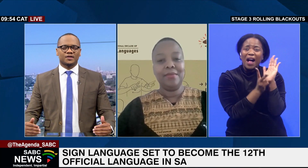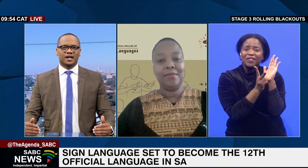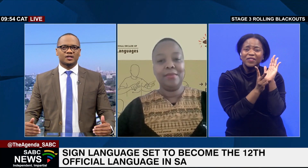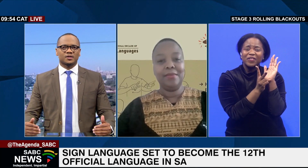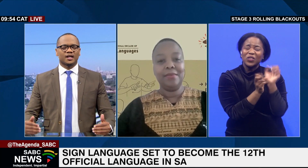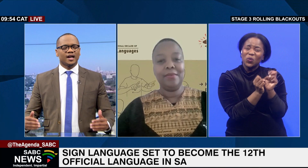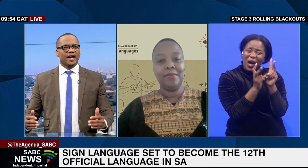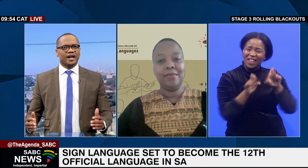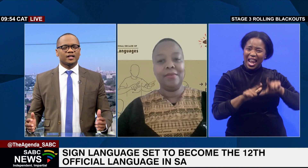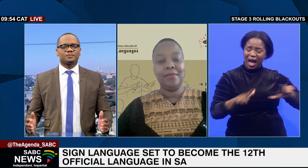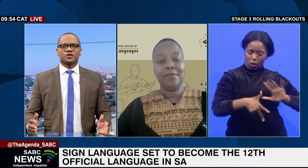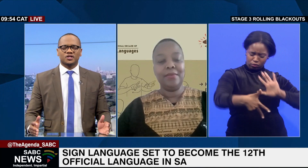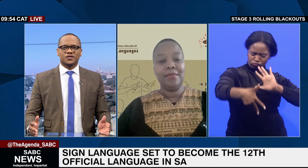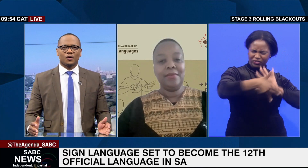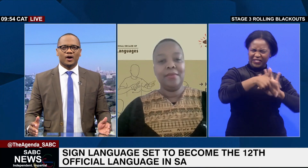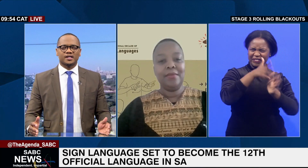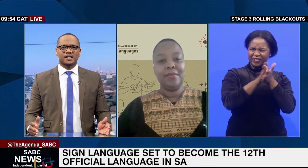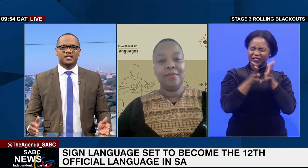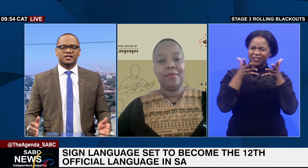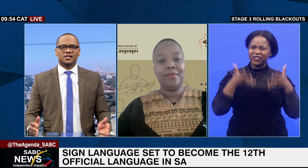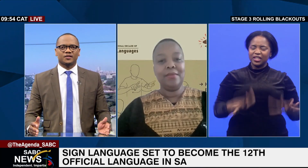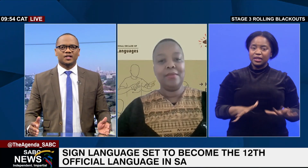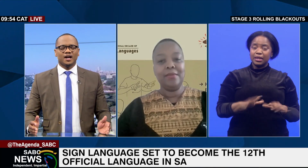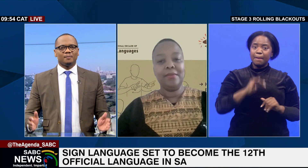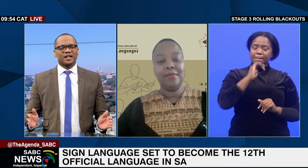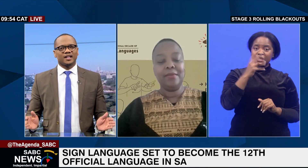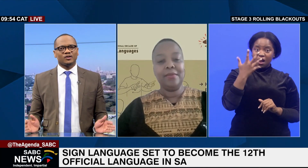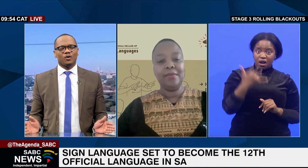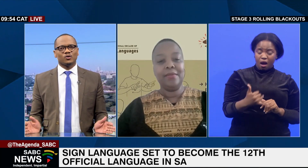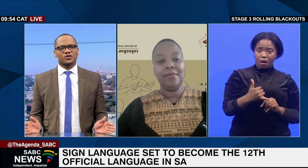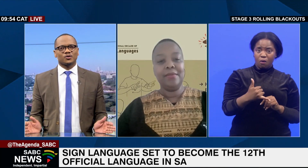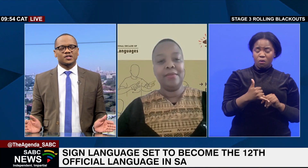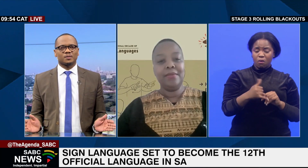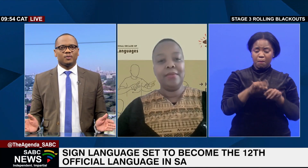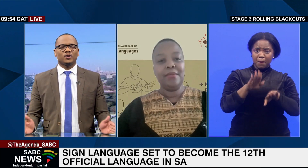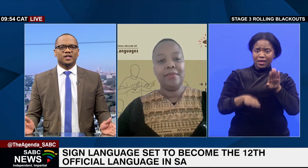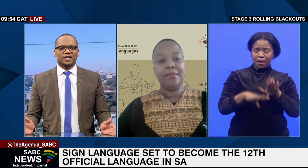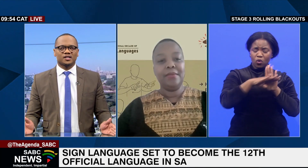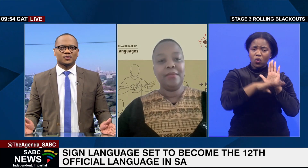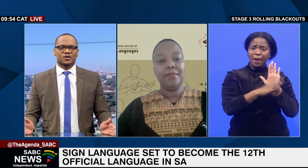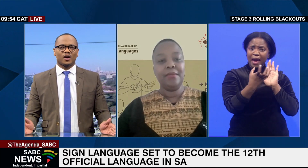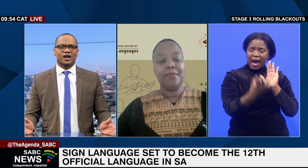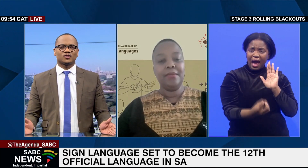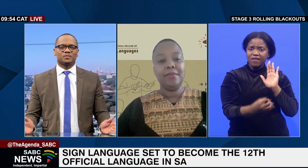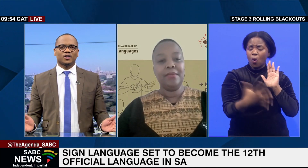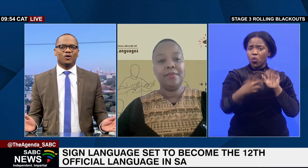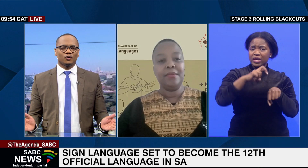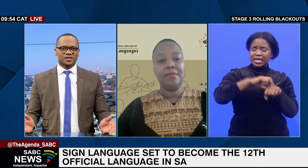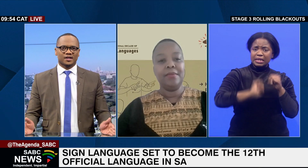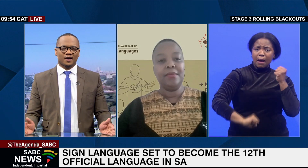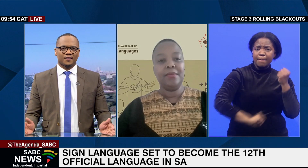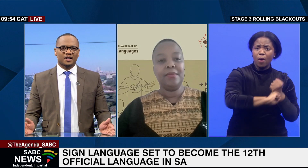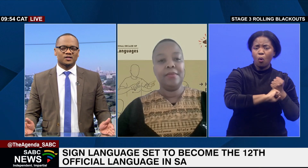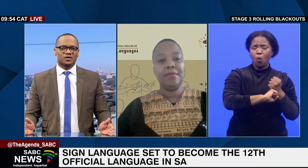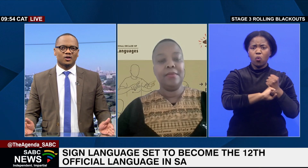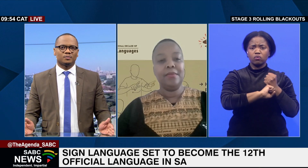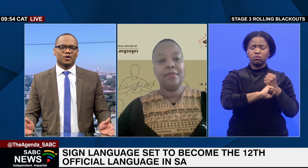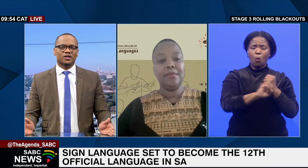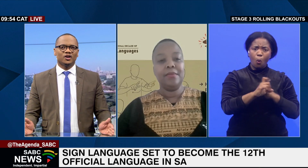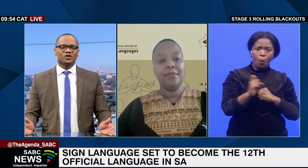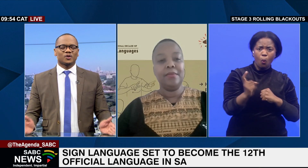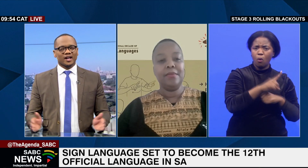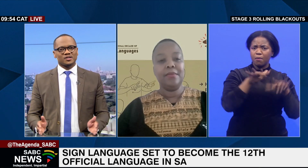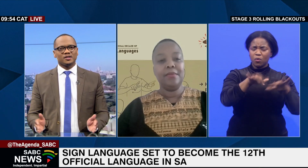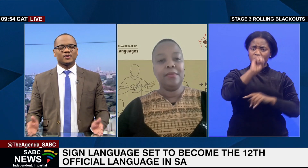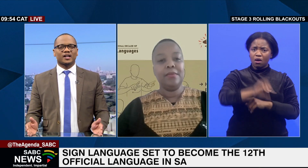language of the country and pushes for a certain shift. But then also the support that is required to bring all South Africans on